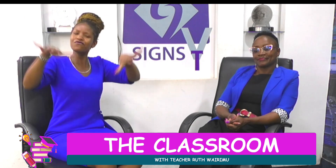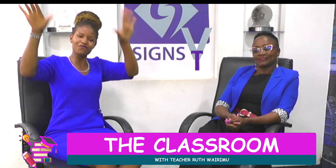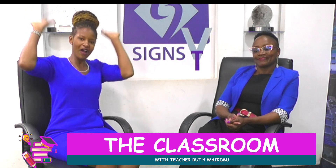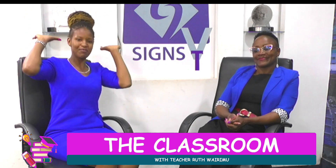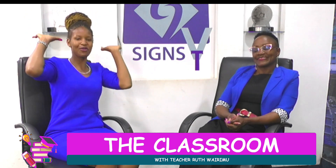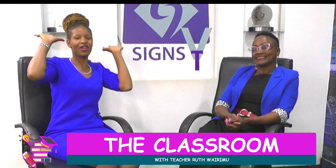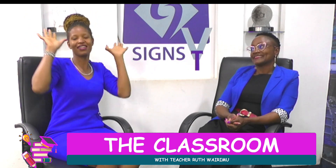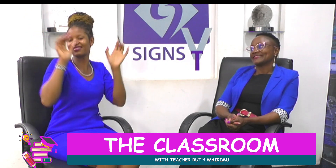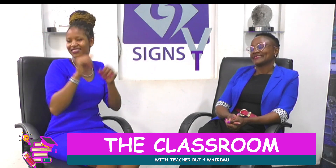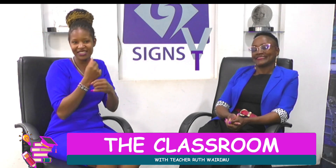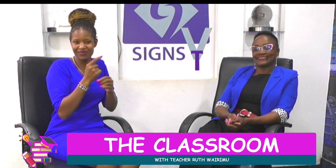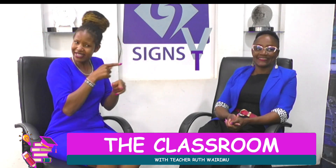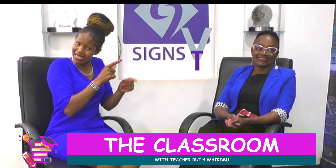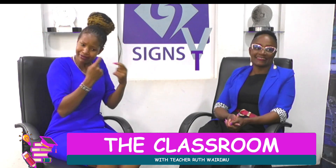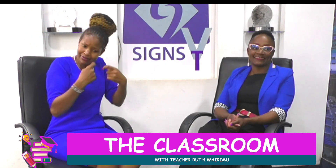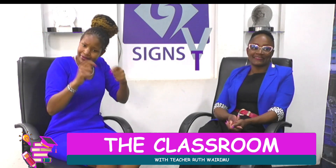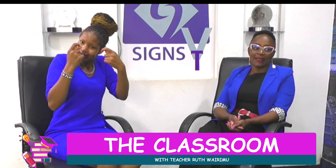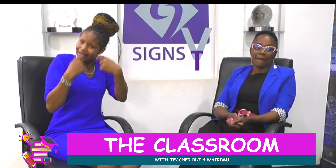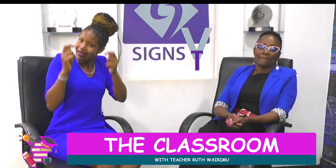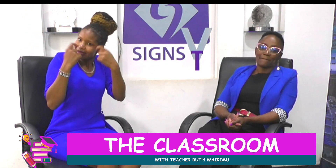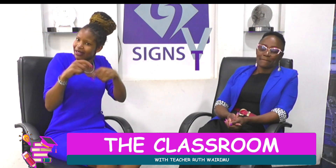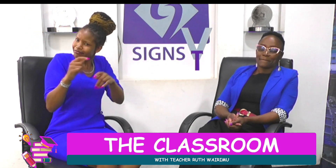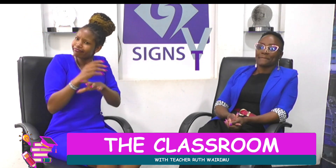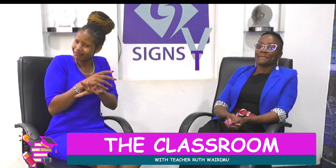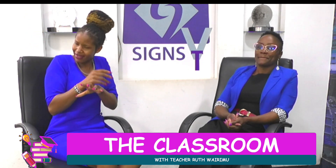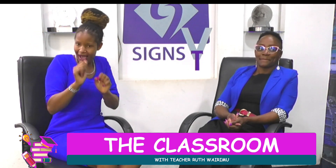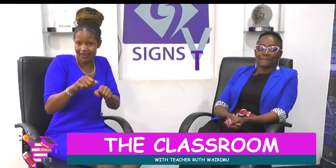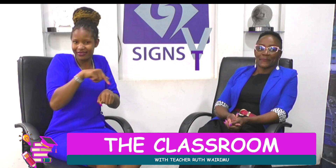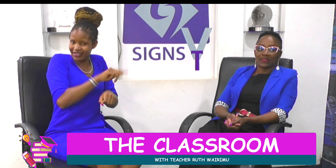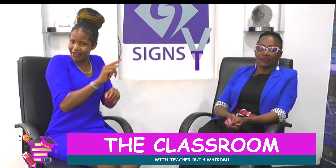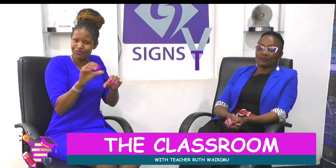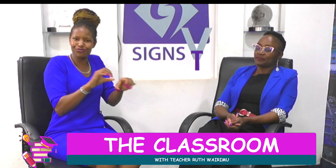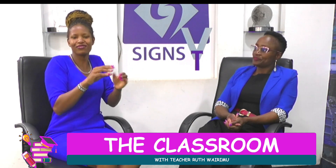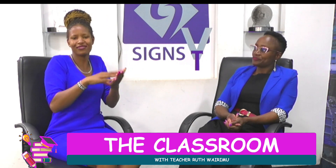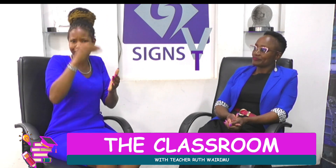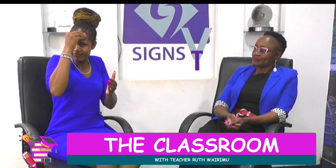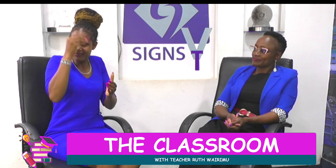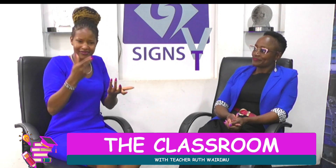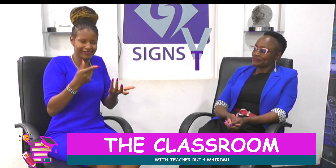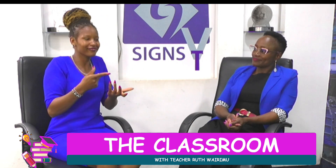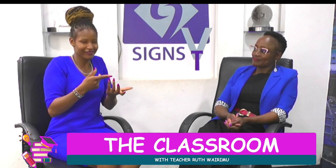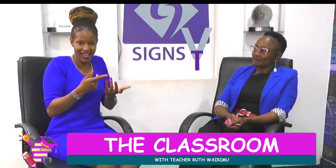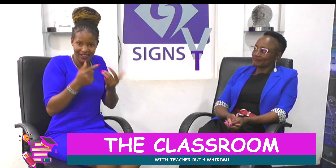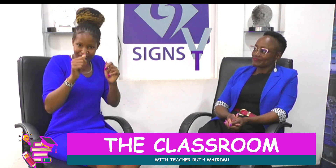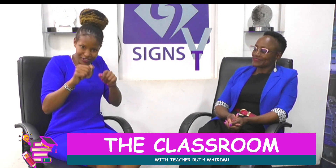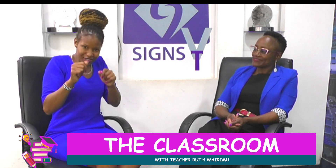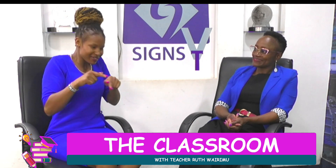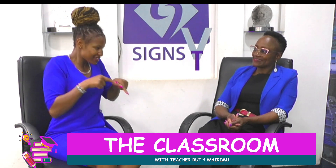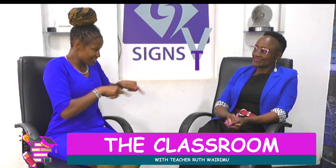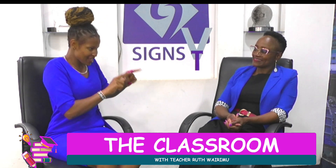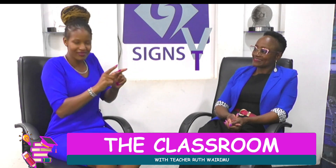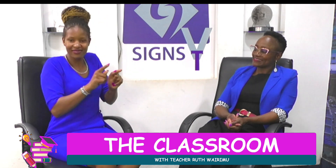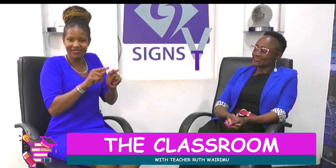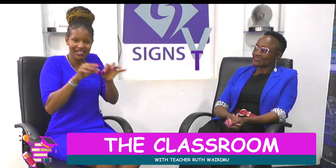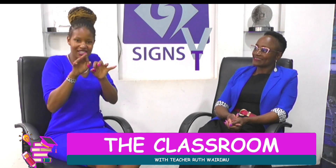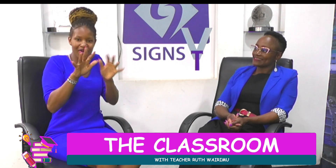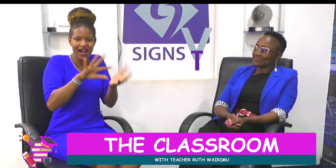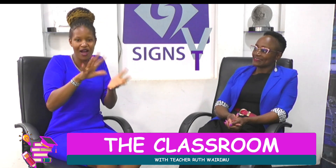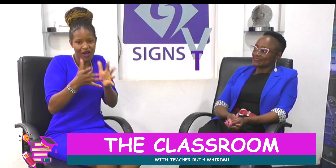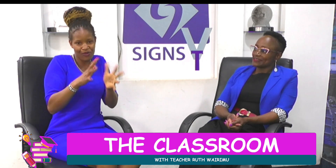language, and not giving up on that. She's tried so much, and now she's a sign language